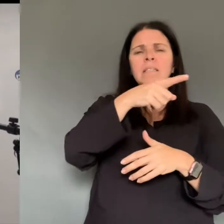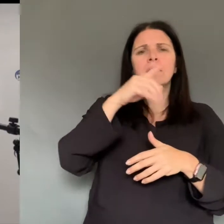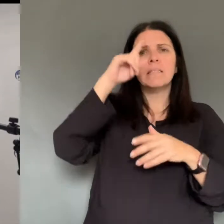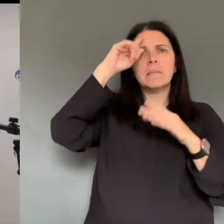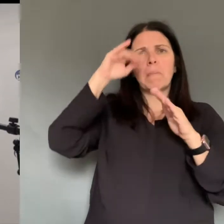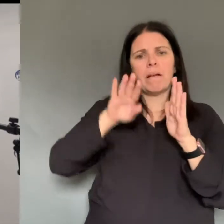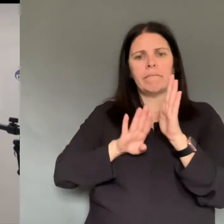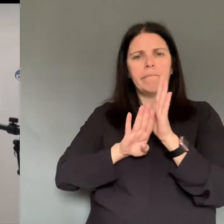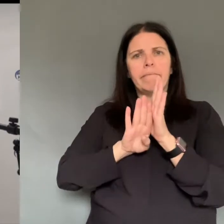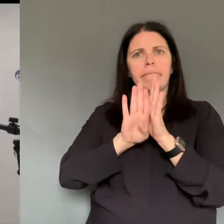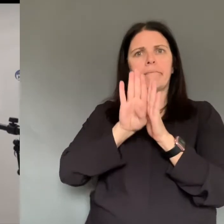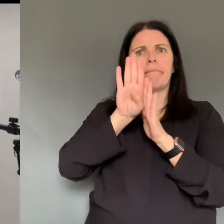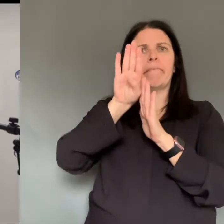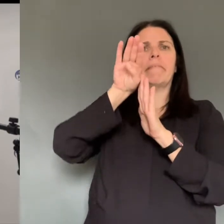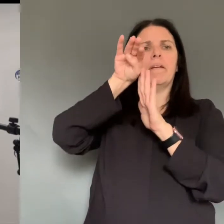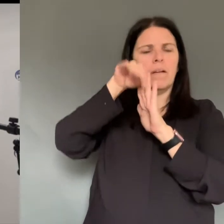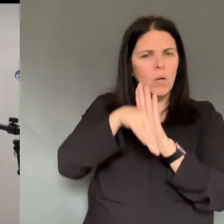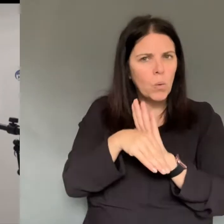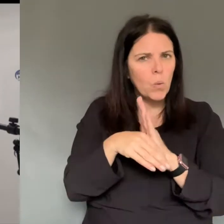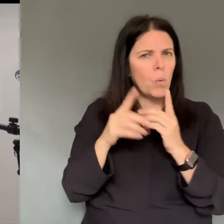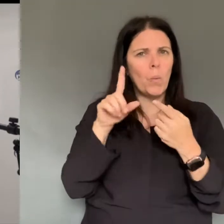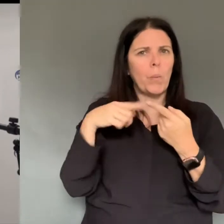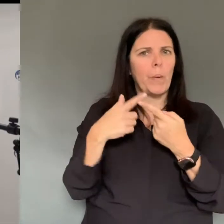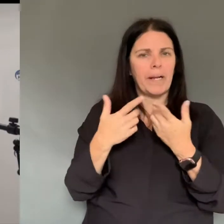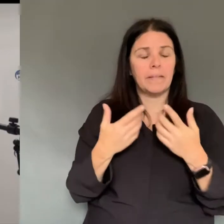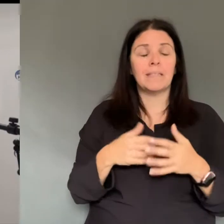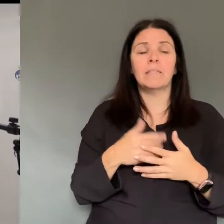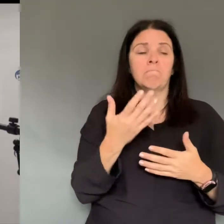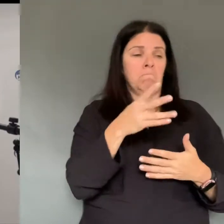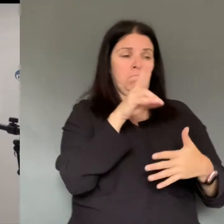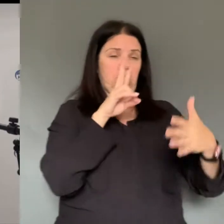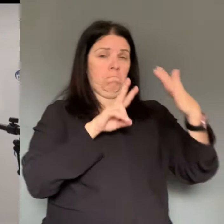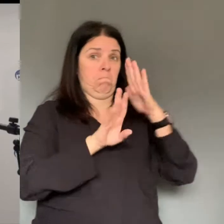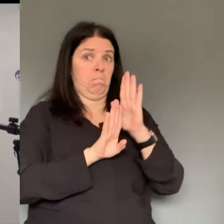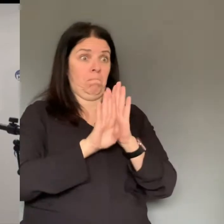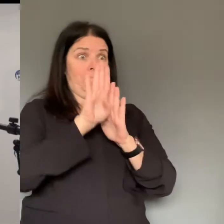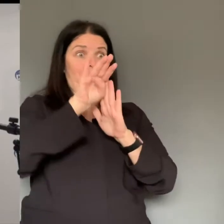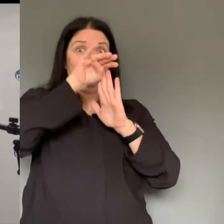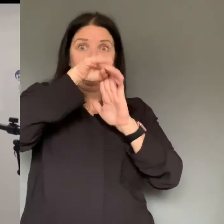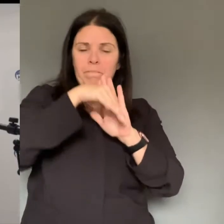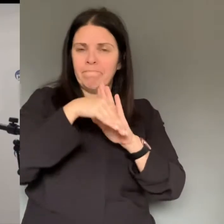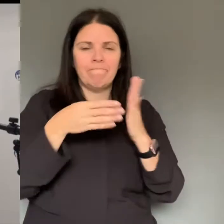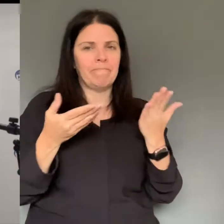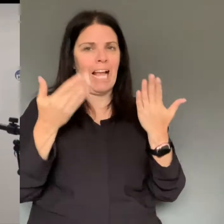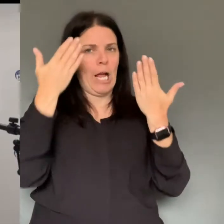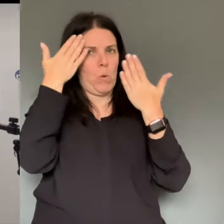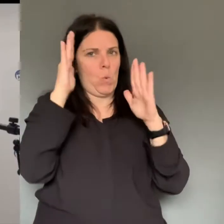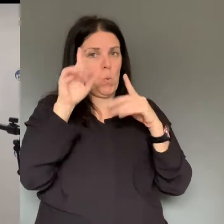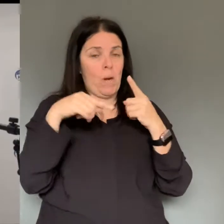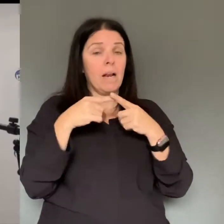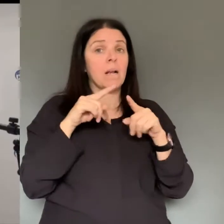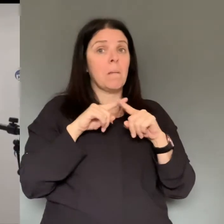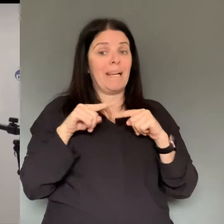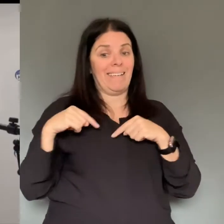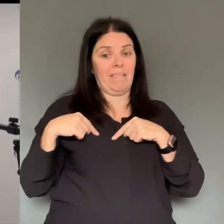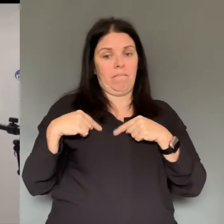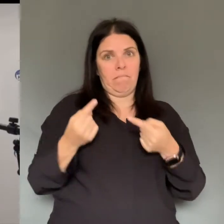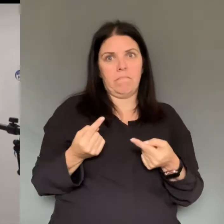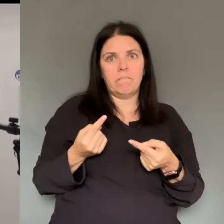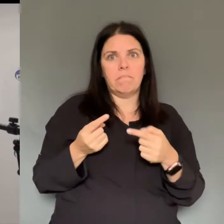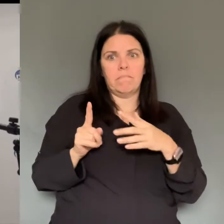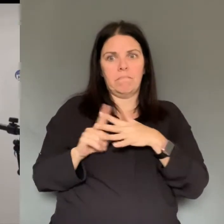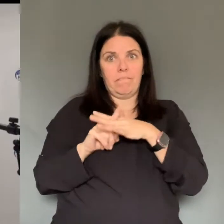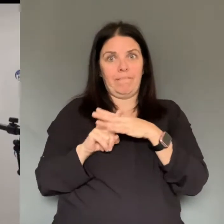this week or who have developed symptoms this week would give us a better indication of where we are heading with respect to this curve. But across